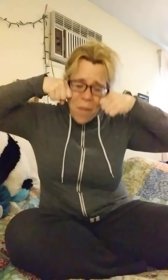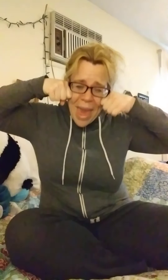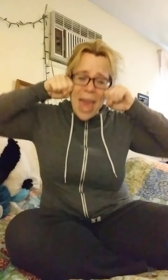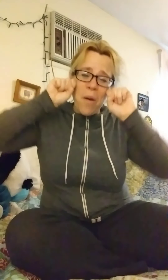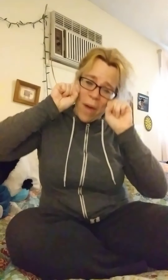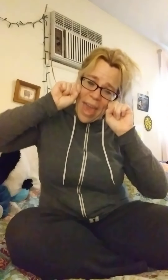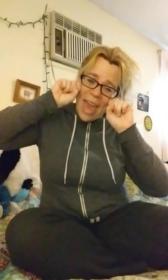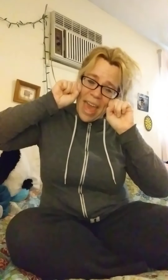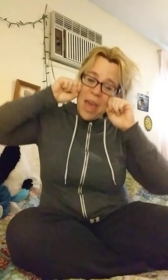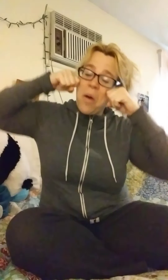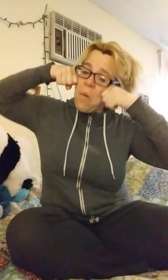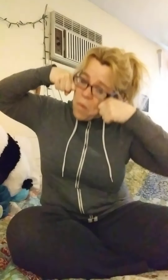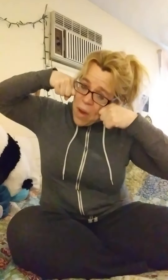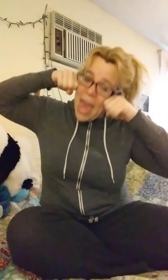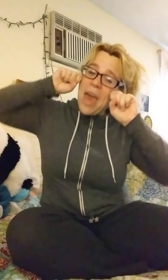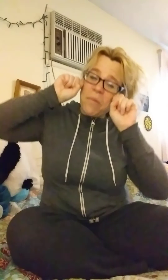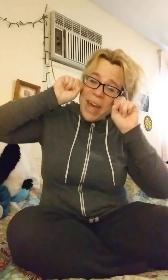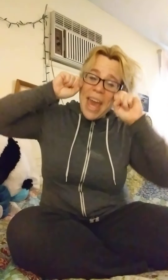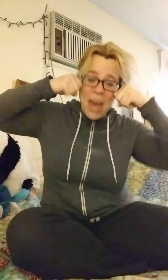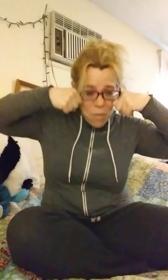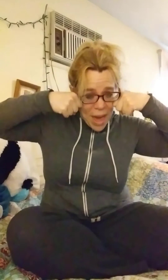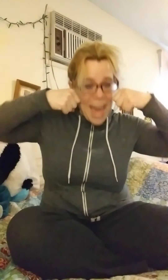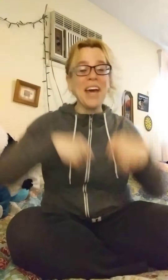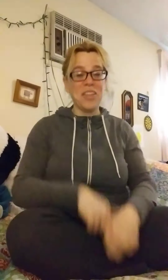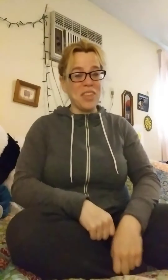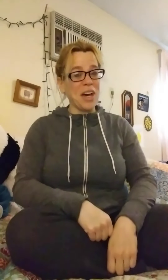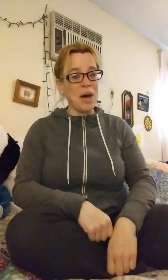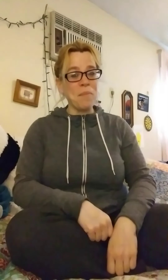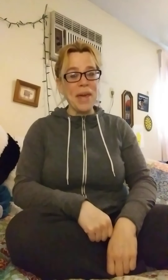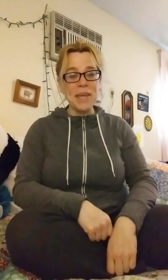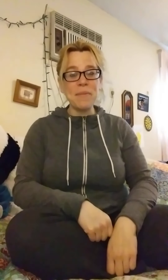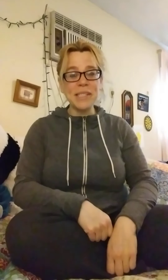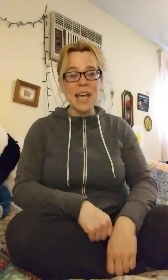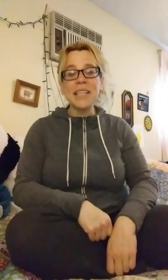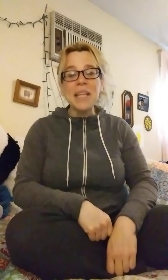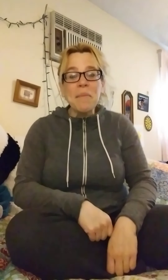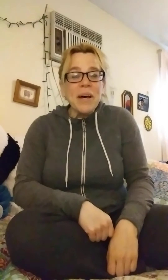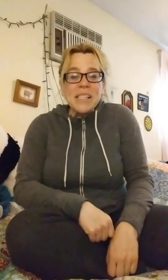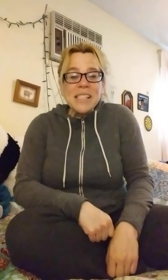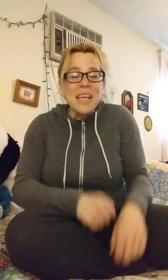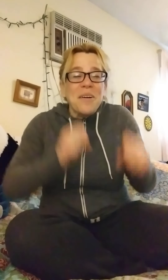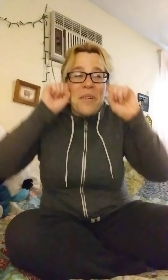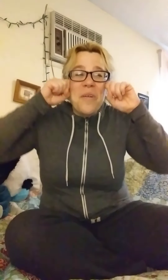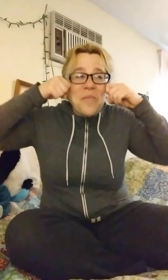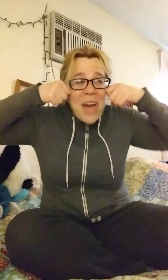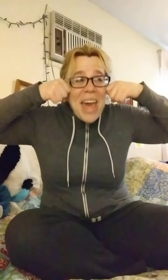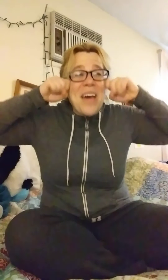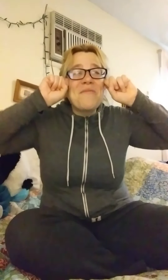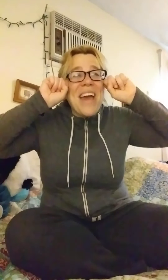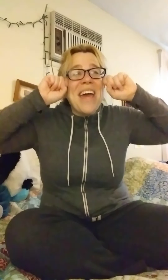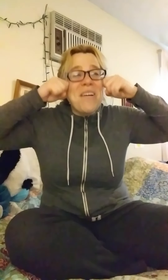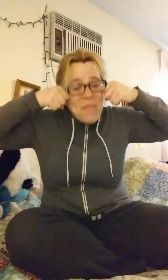wah, wah, wah, wah, wah. The babies on the bus go wah, wah,